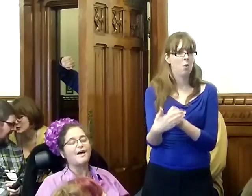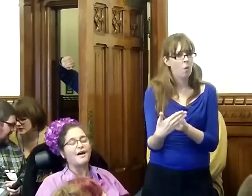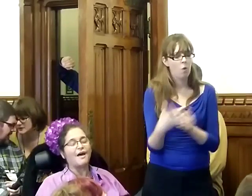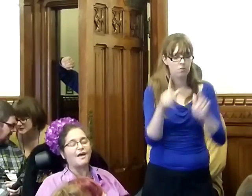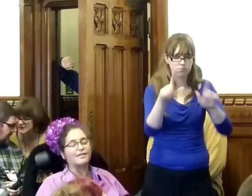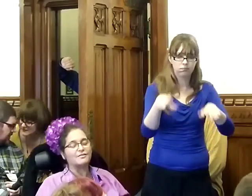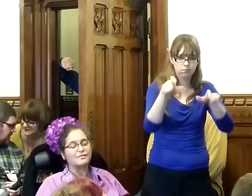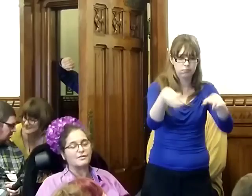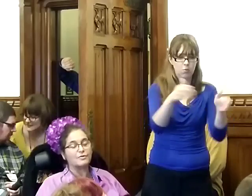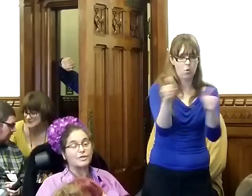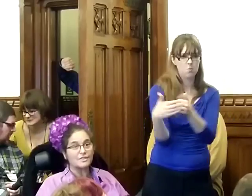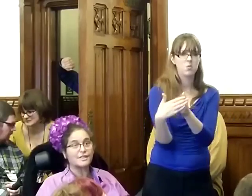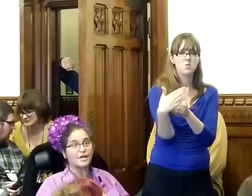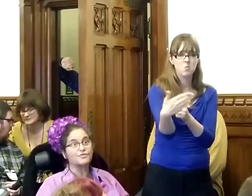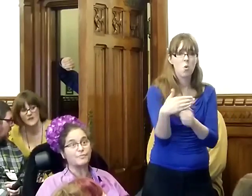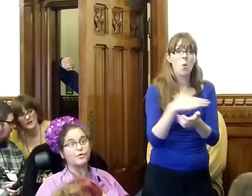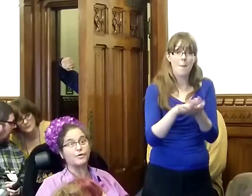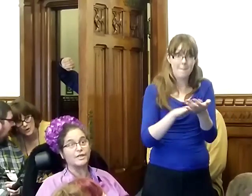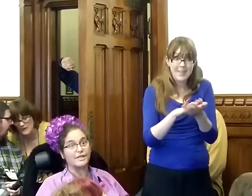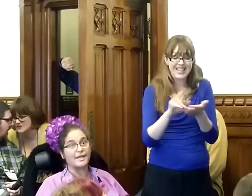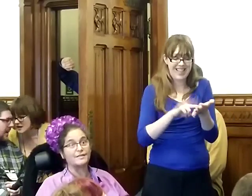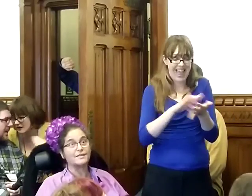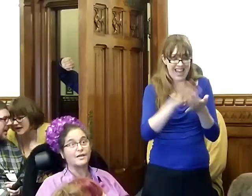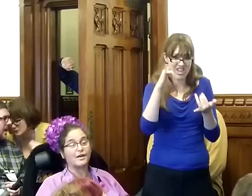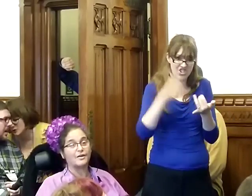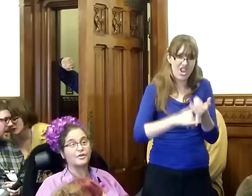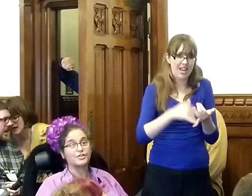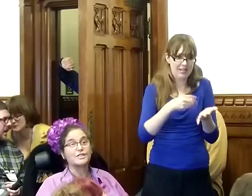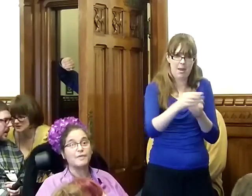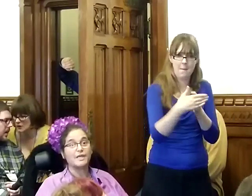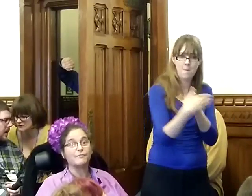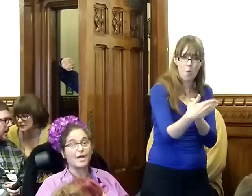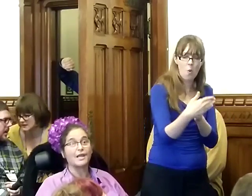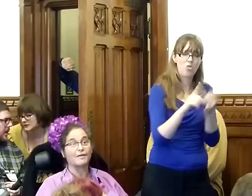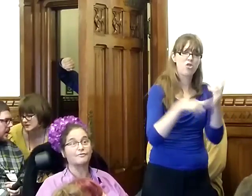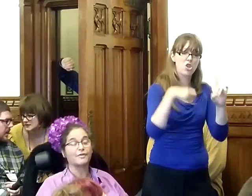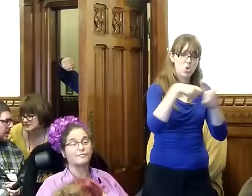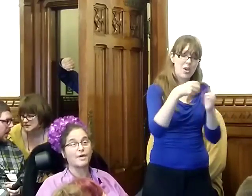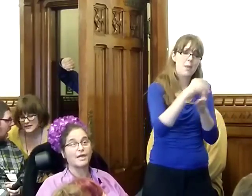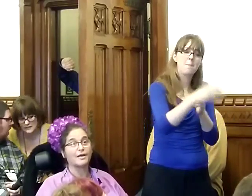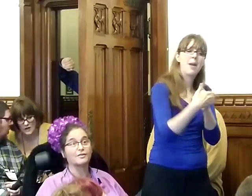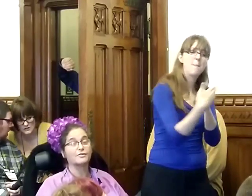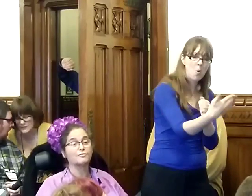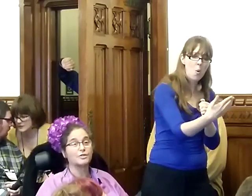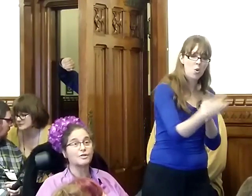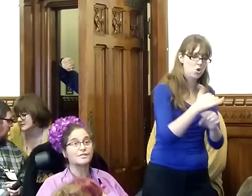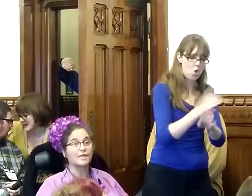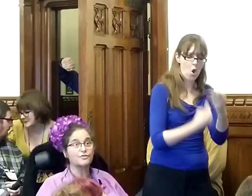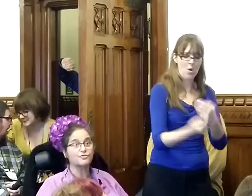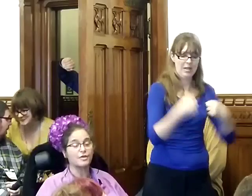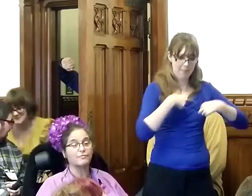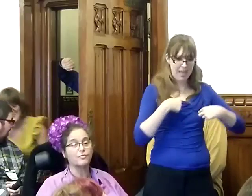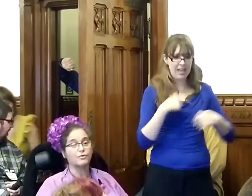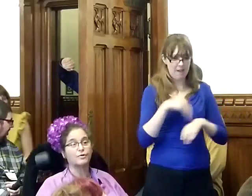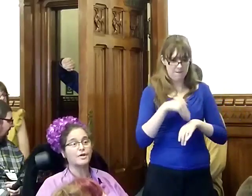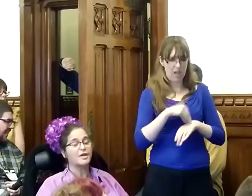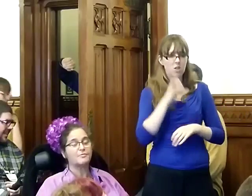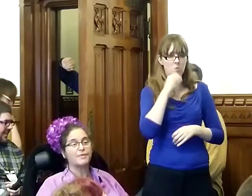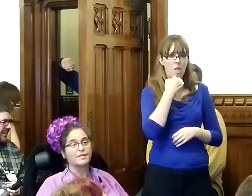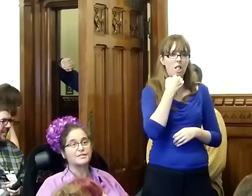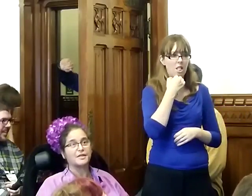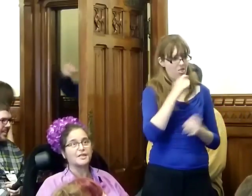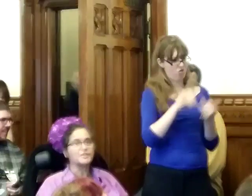hospitalizations and would cost the country more in the end. Not just me and my life and my health, it would cost the country